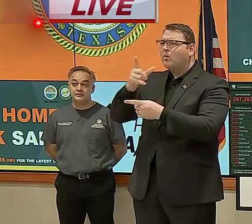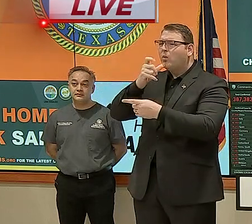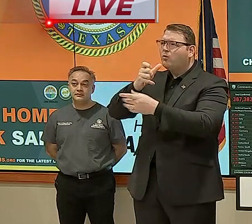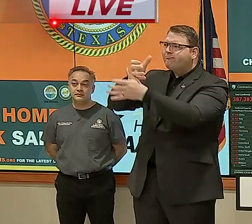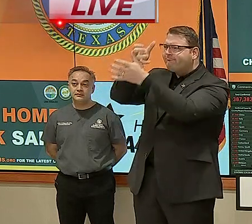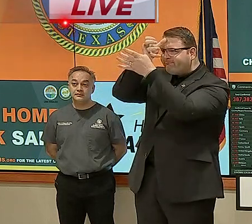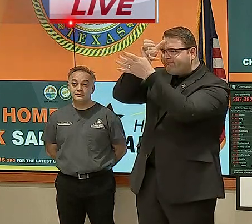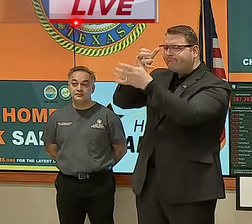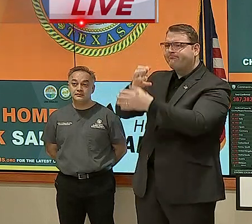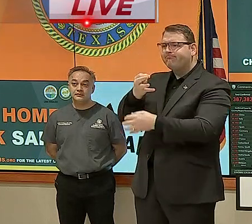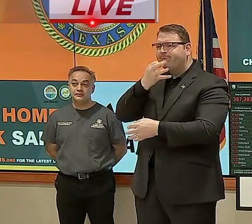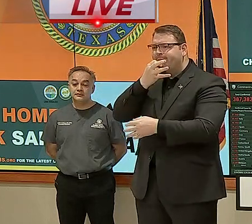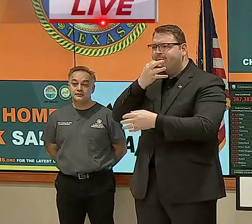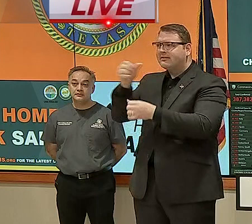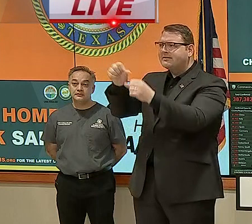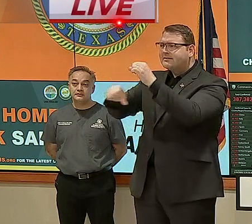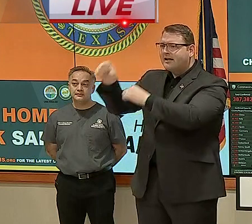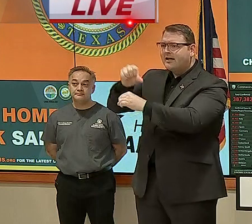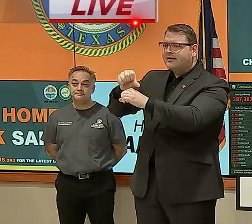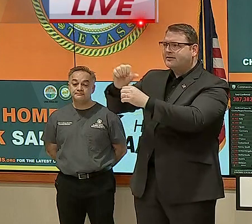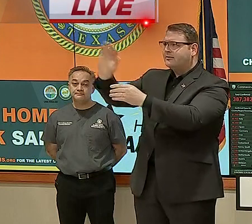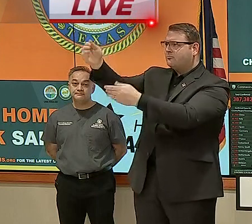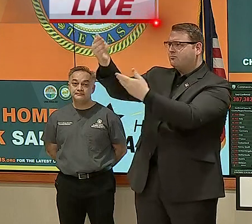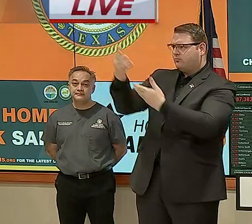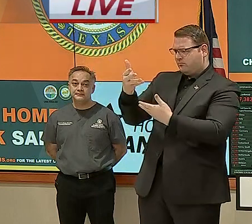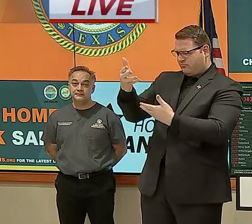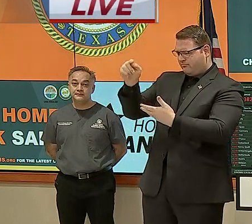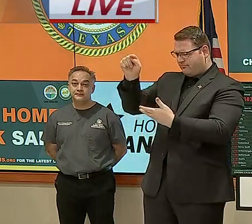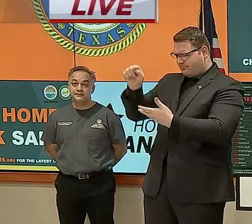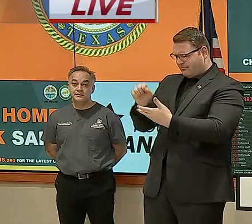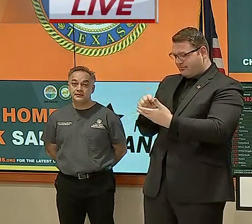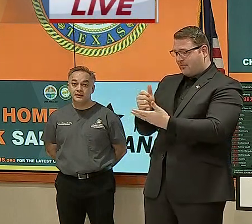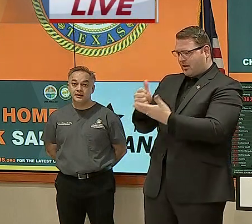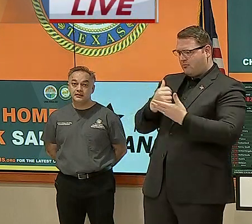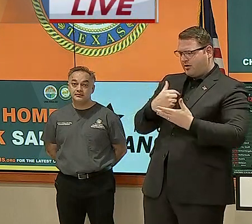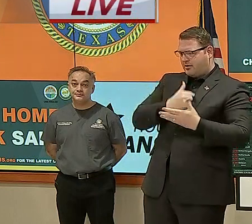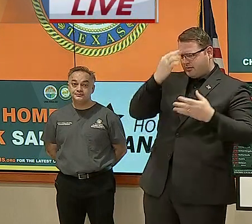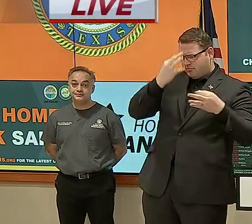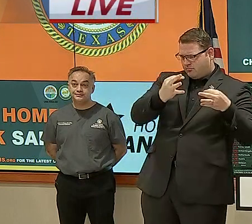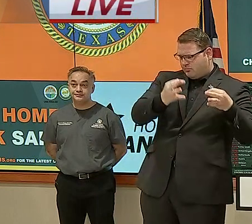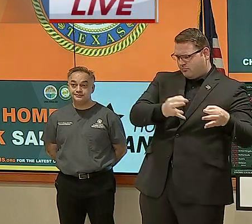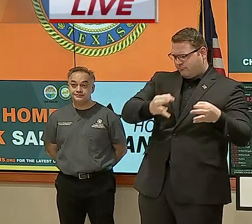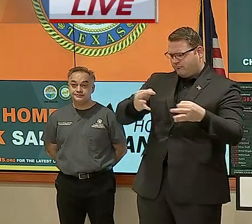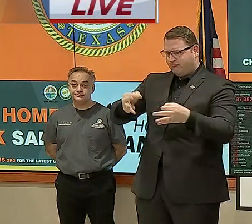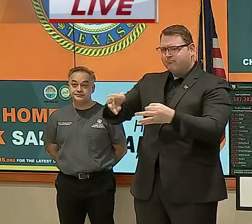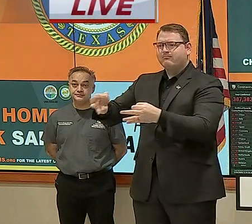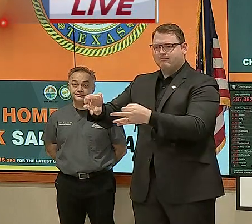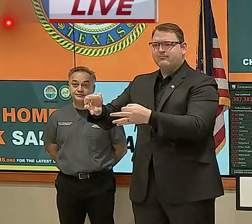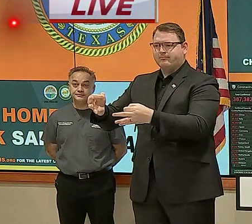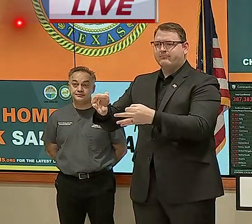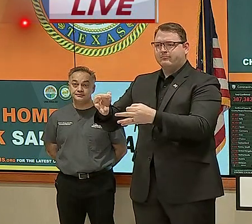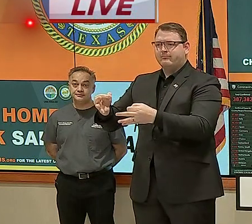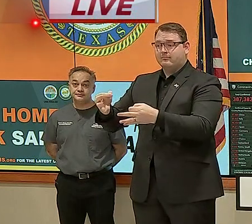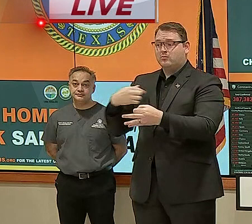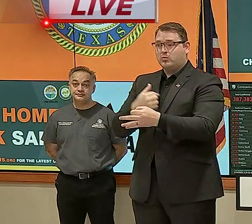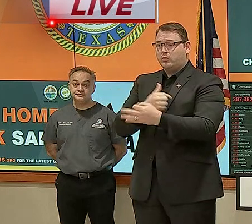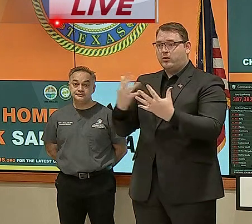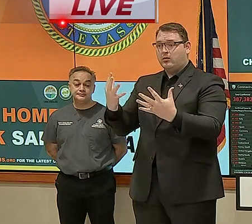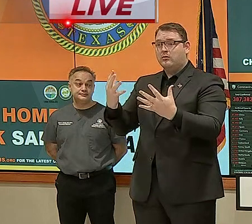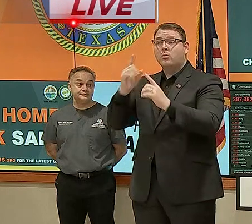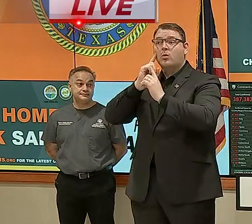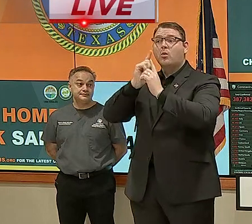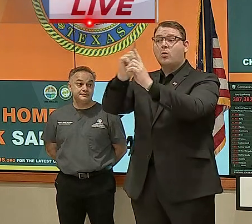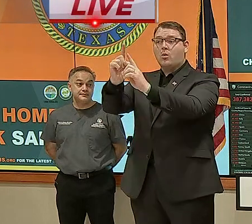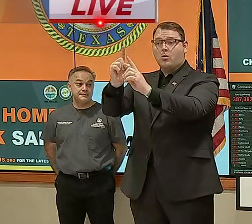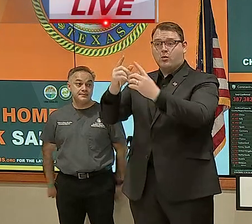and science, and we are working very hard to stay ahead of this virus to prevent us